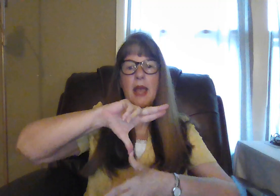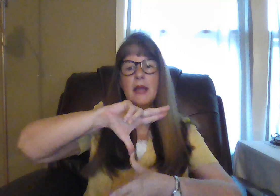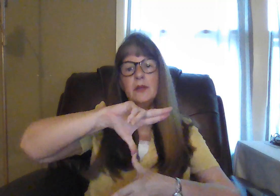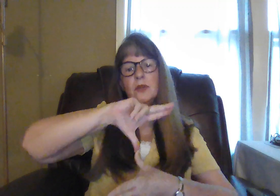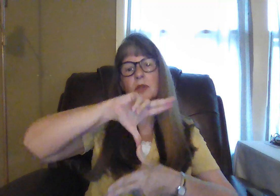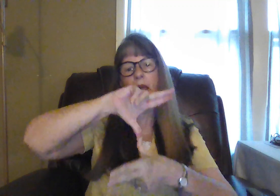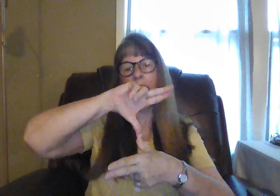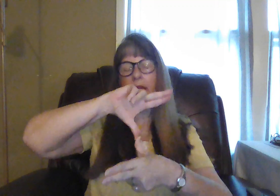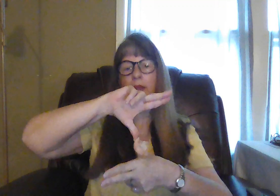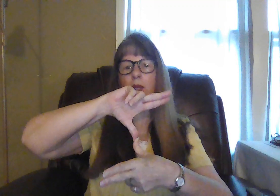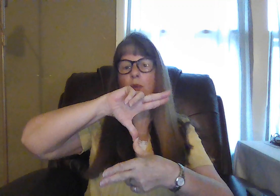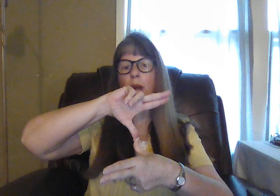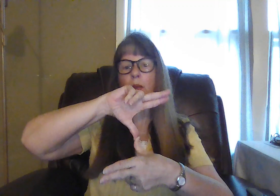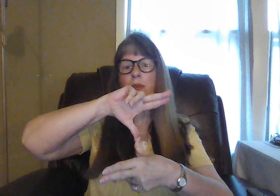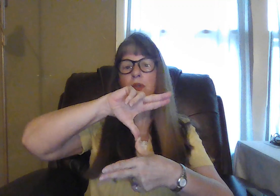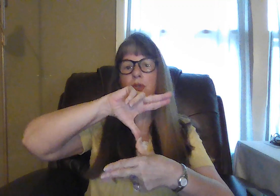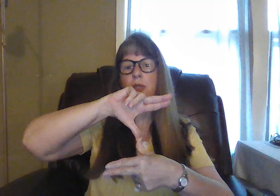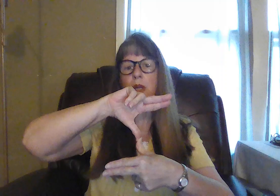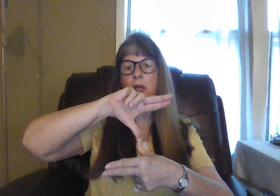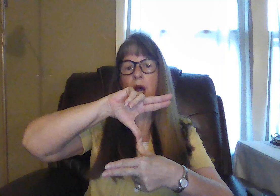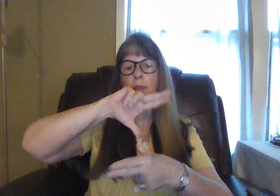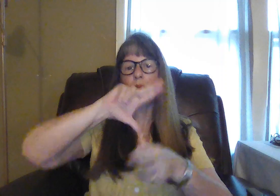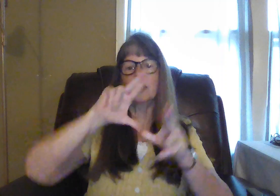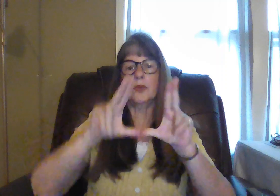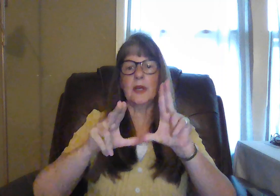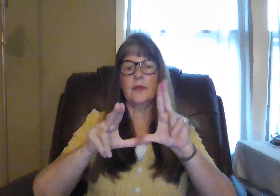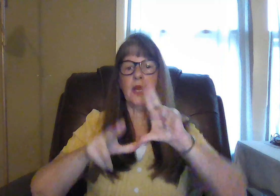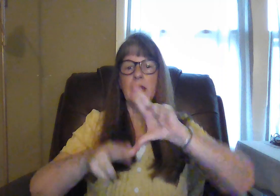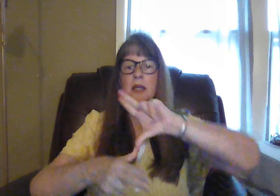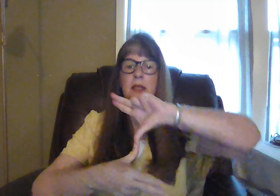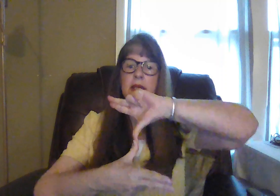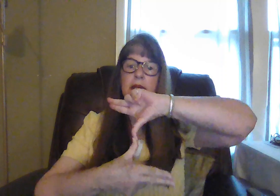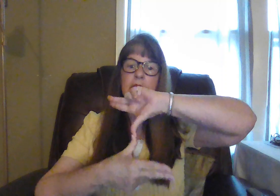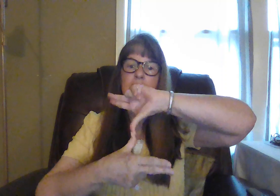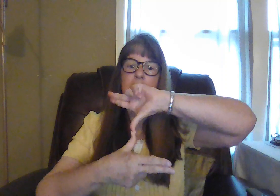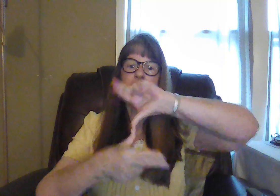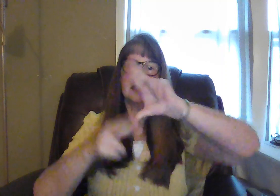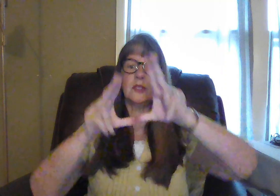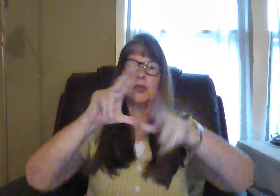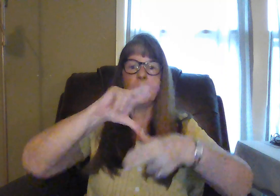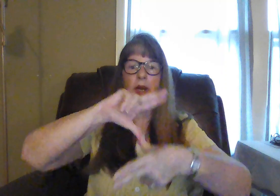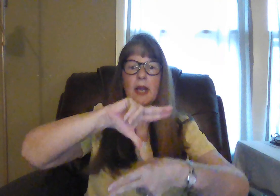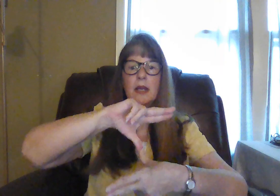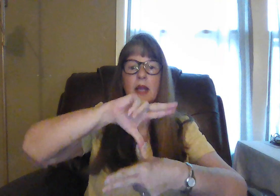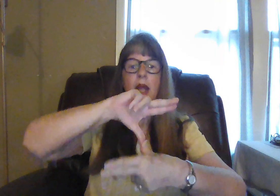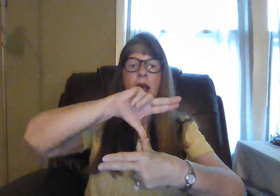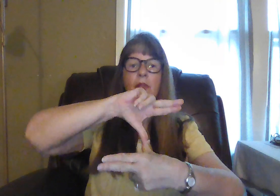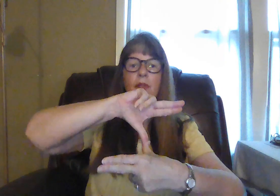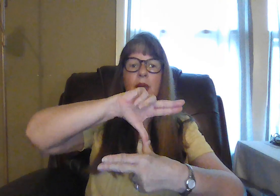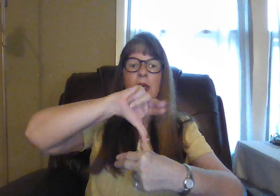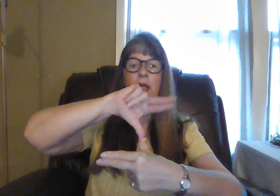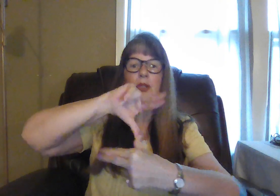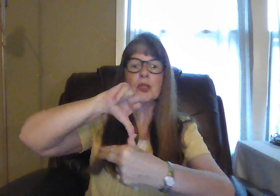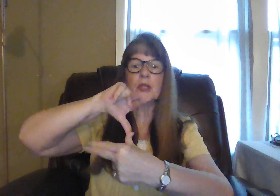and the hand that you write with is usually on top. So if you're left-handed, it's like this, and you're right-handed. And then it's just going to